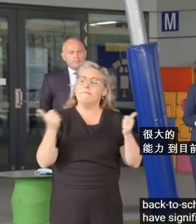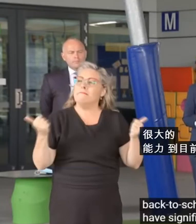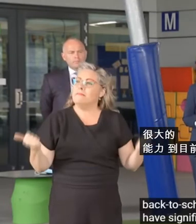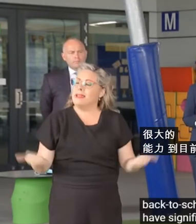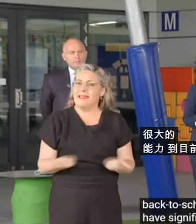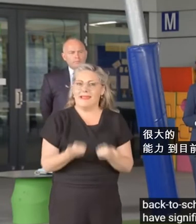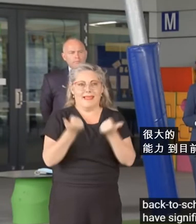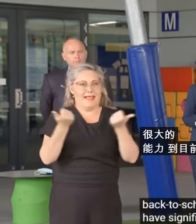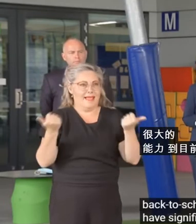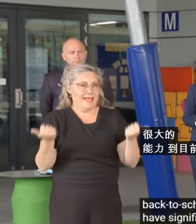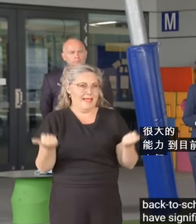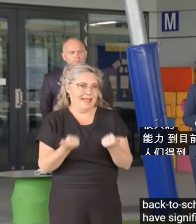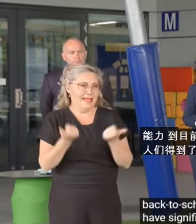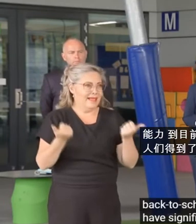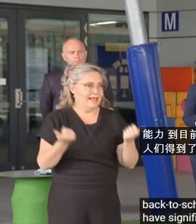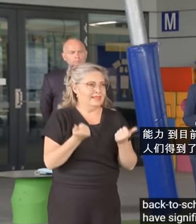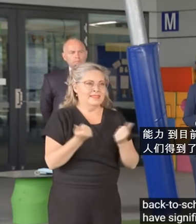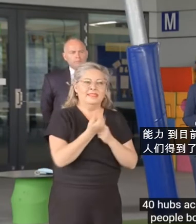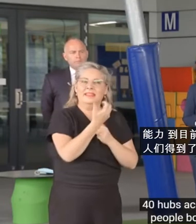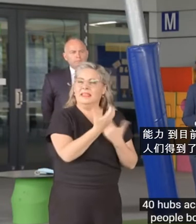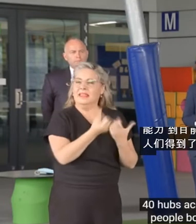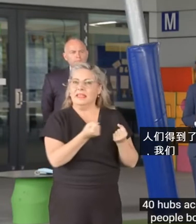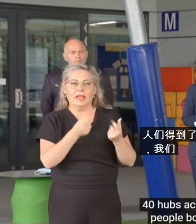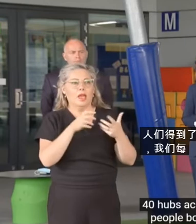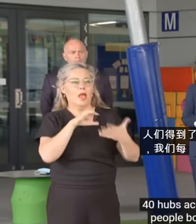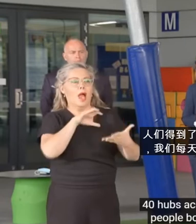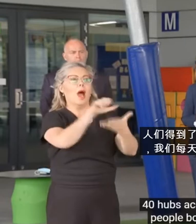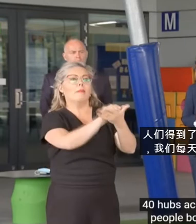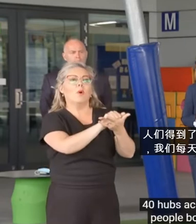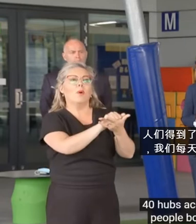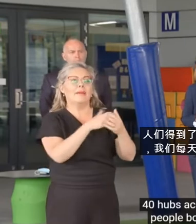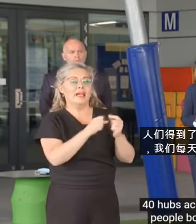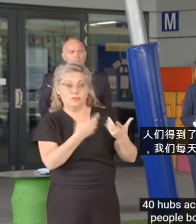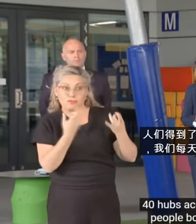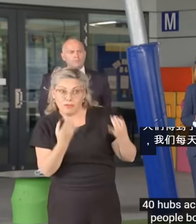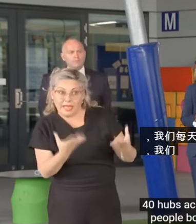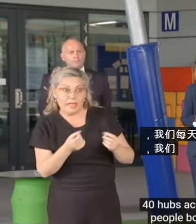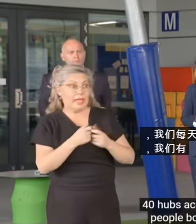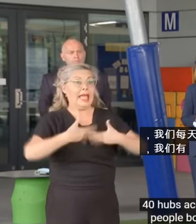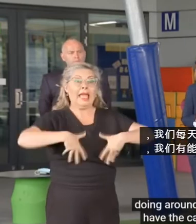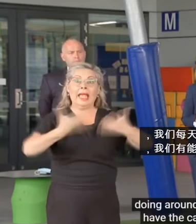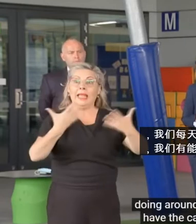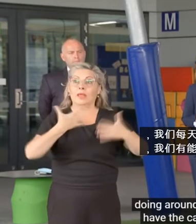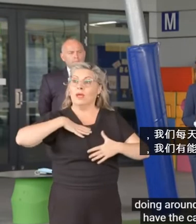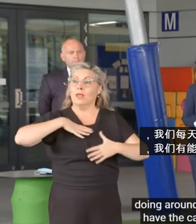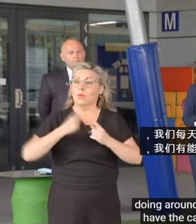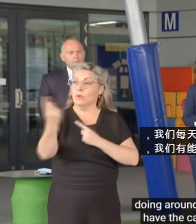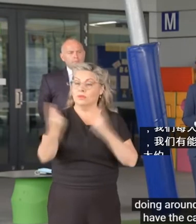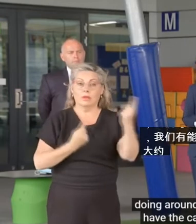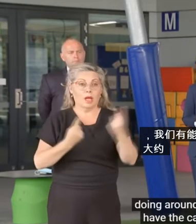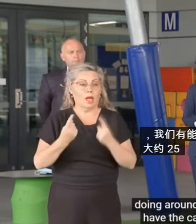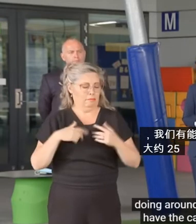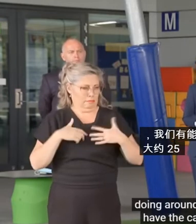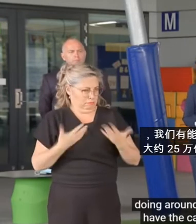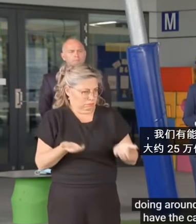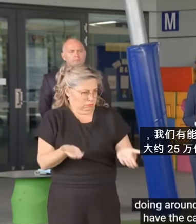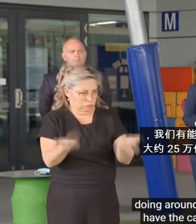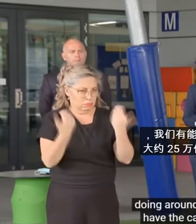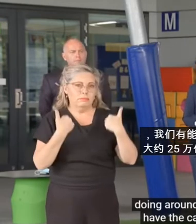hubs across the state to get people boosted. So far, we're doing around 10,000 a day, and we have the capacity to do